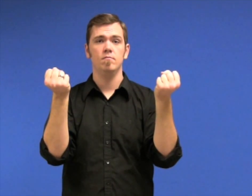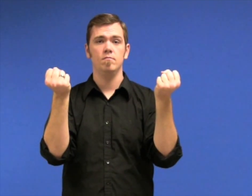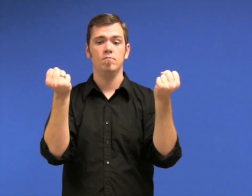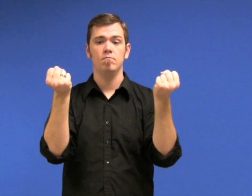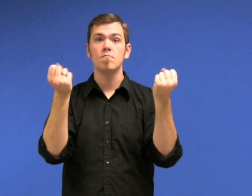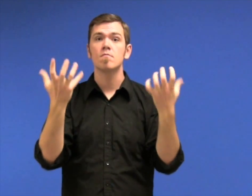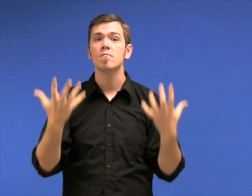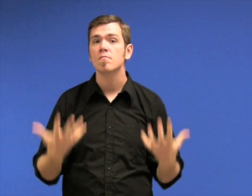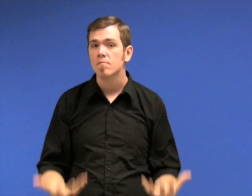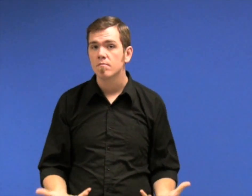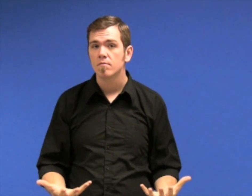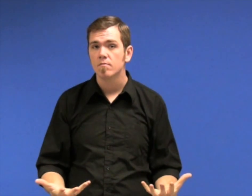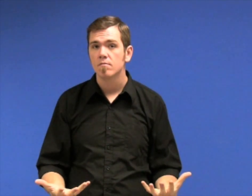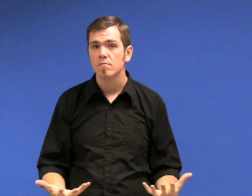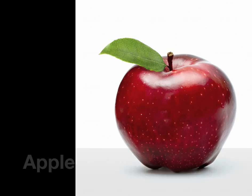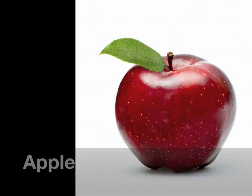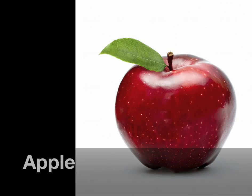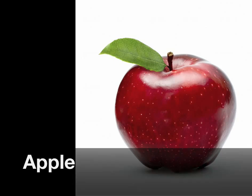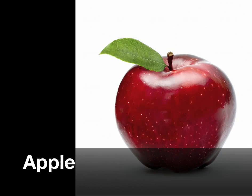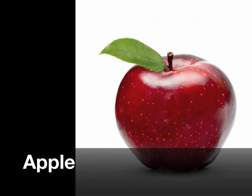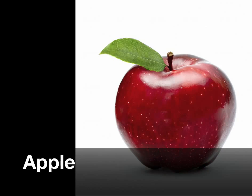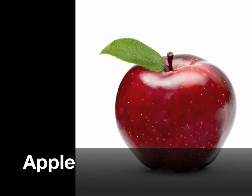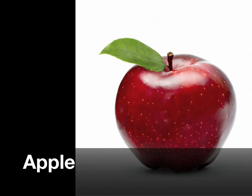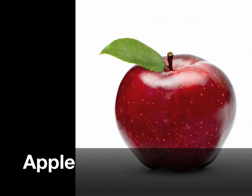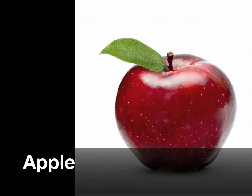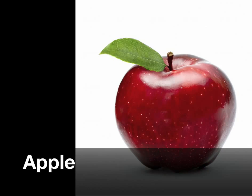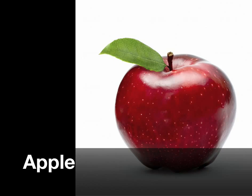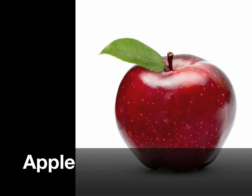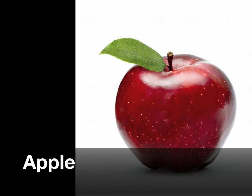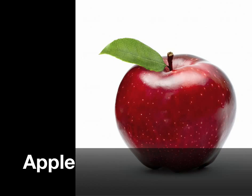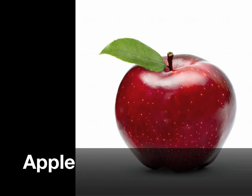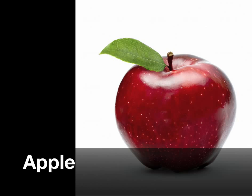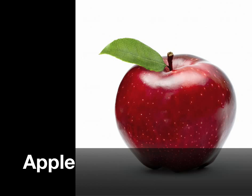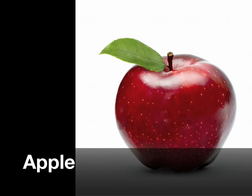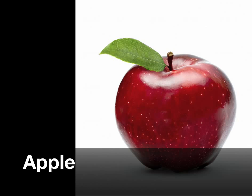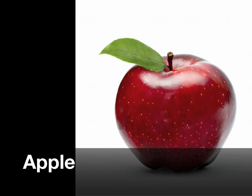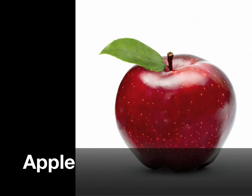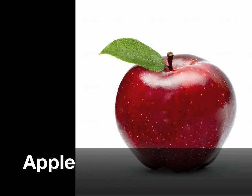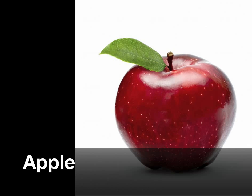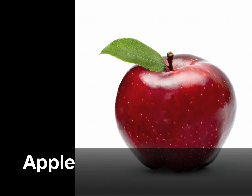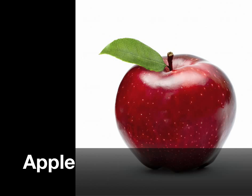Many. All right, now the sign for apple. Go ahead and fingerspell apple.